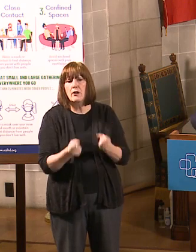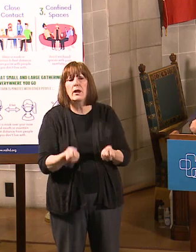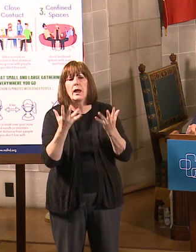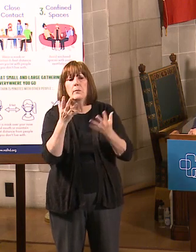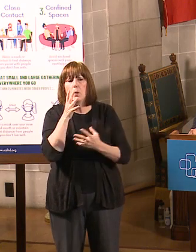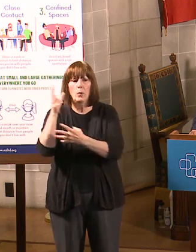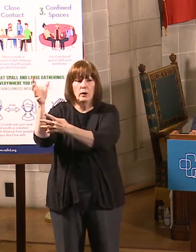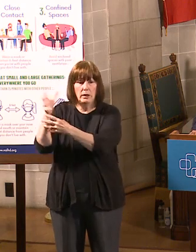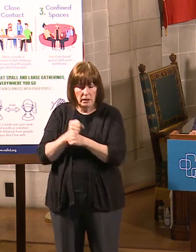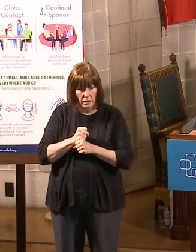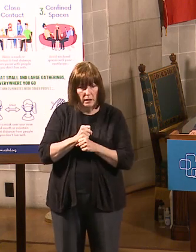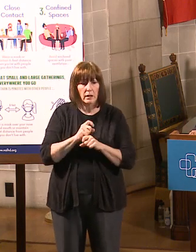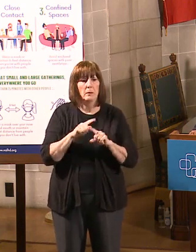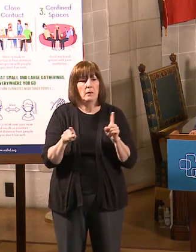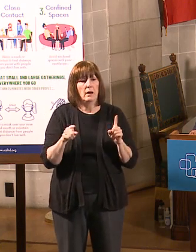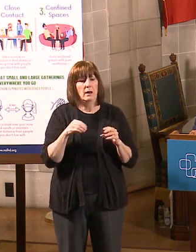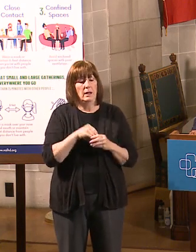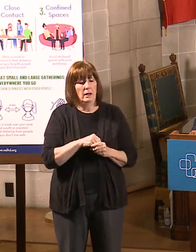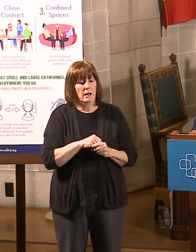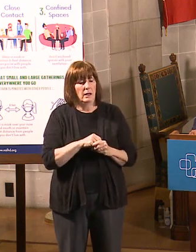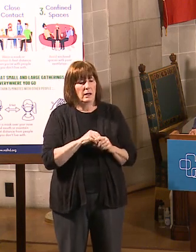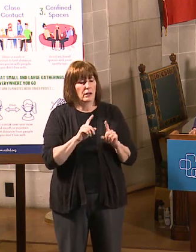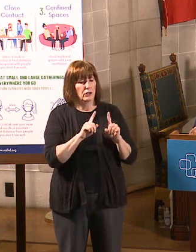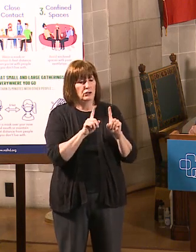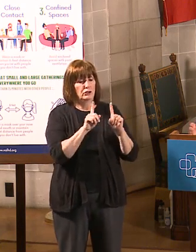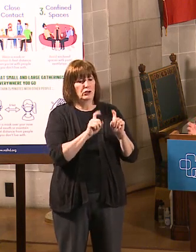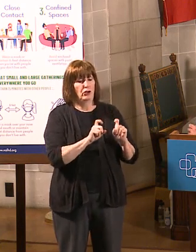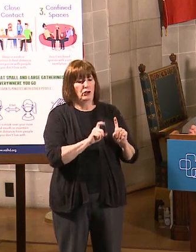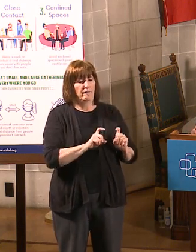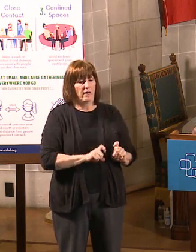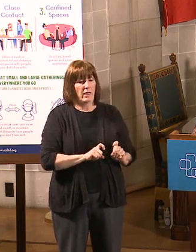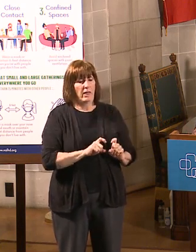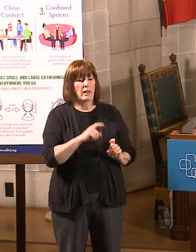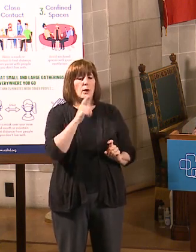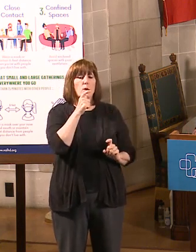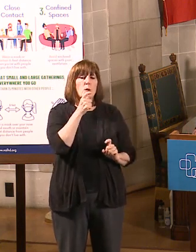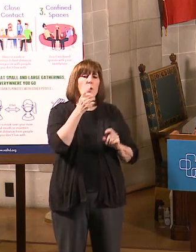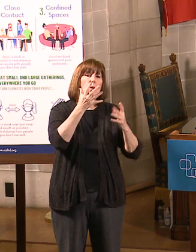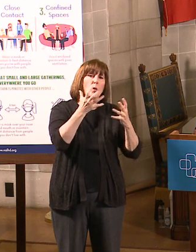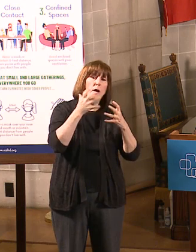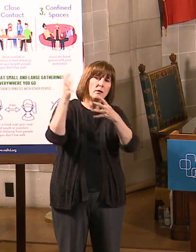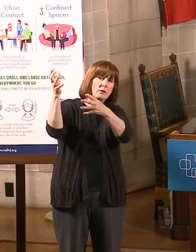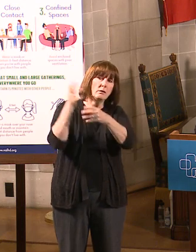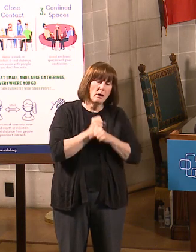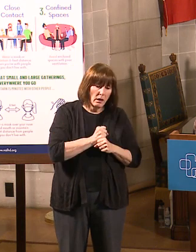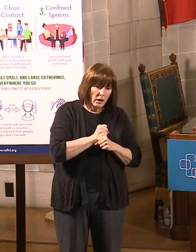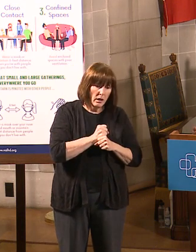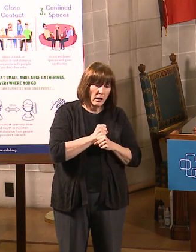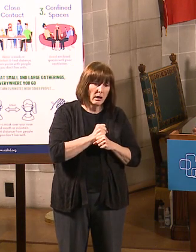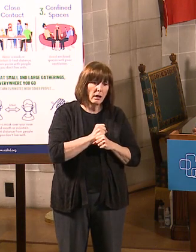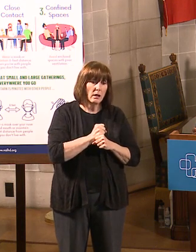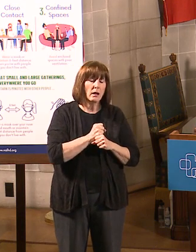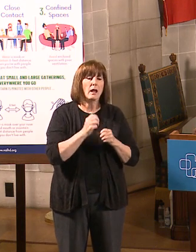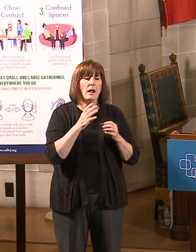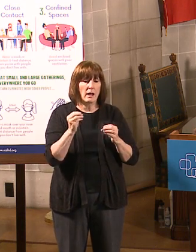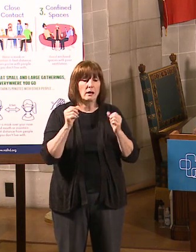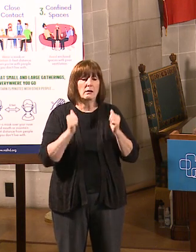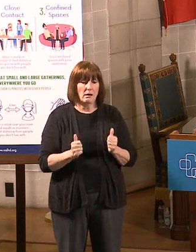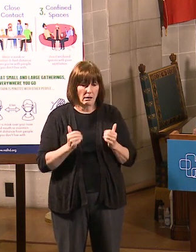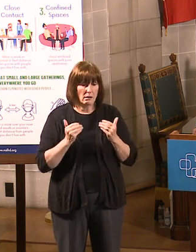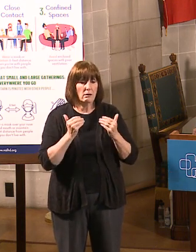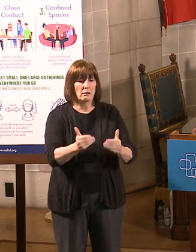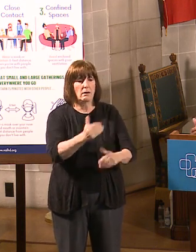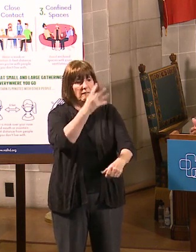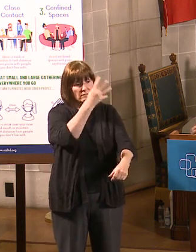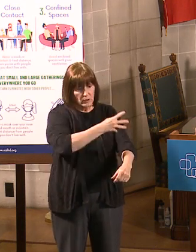in, but I know when the survey went out to the places that wanted to receive it and had the means to go ahead and